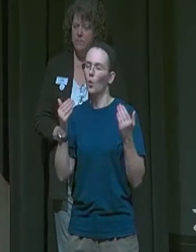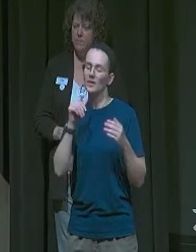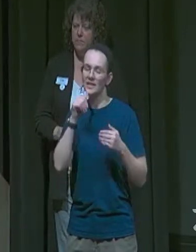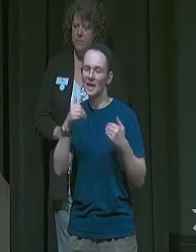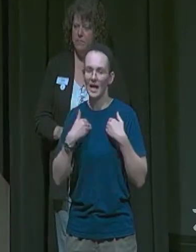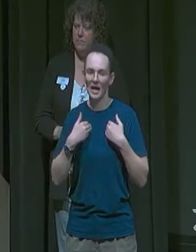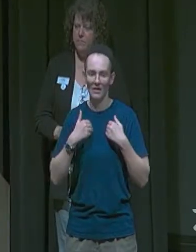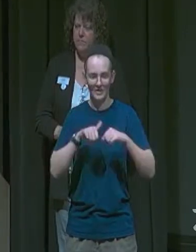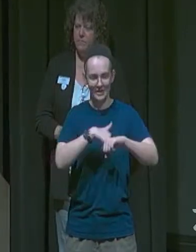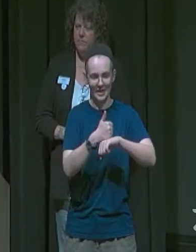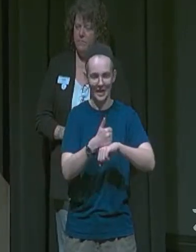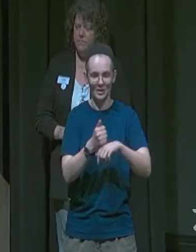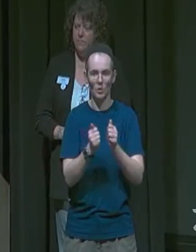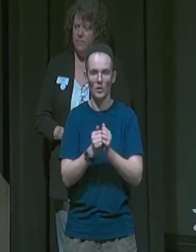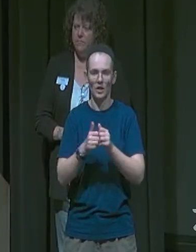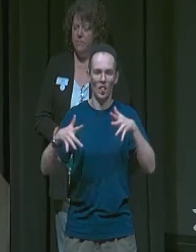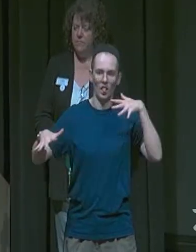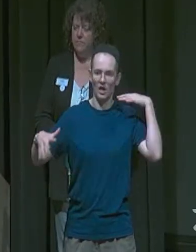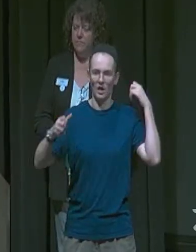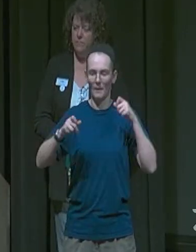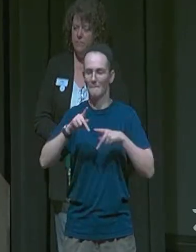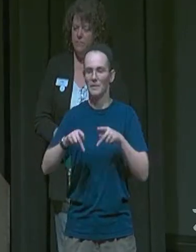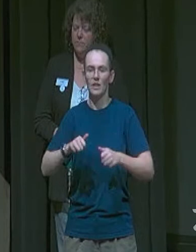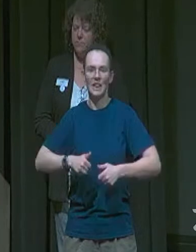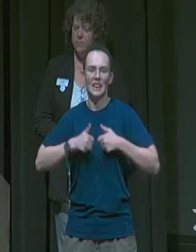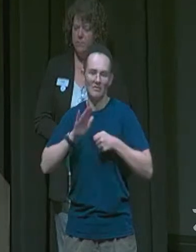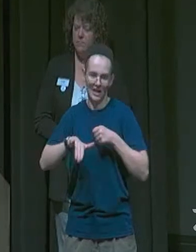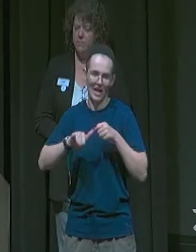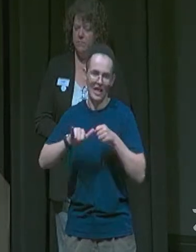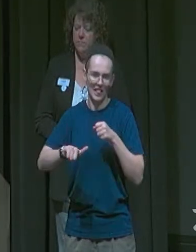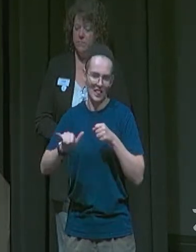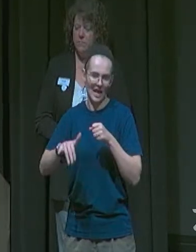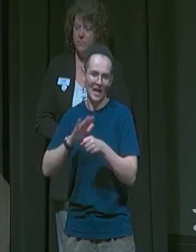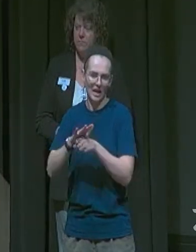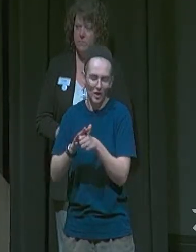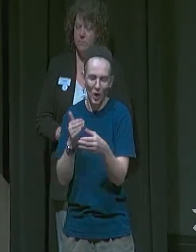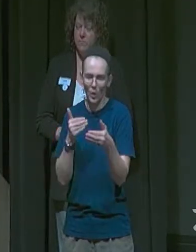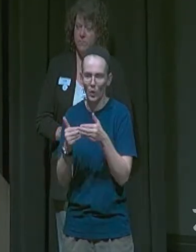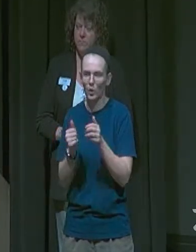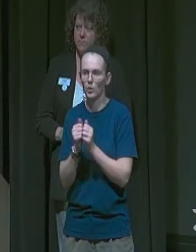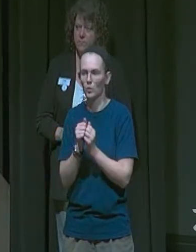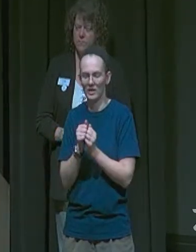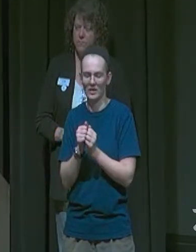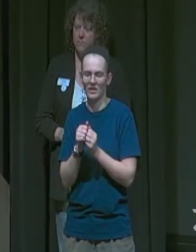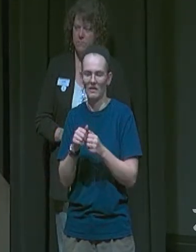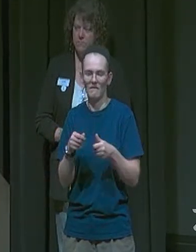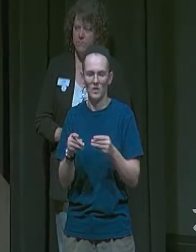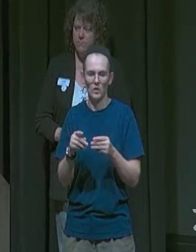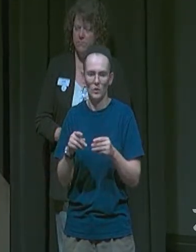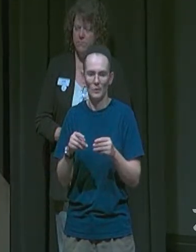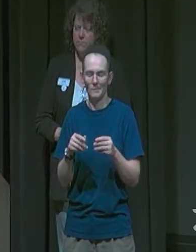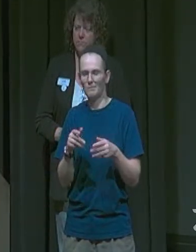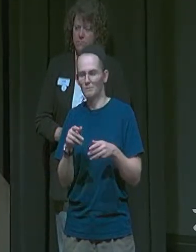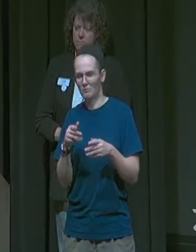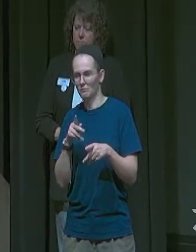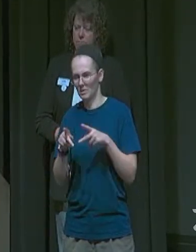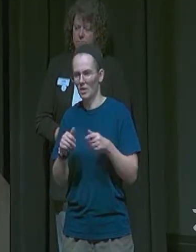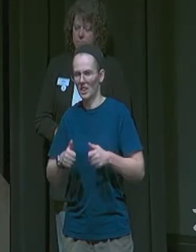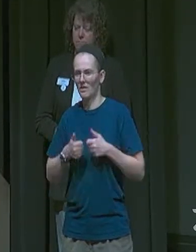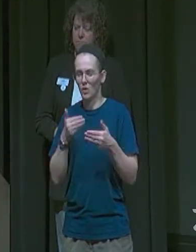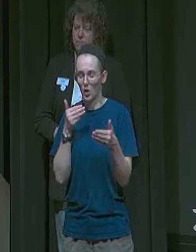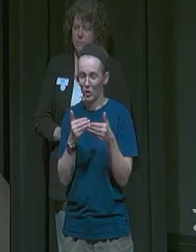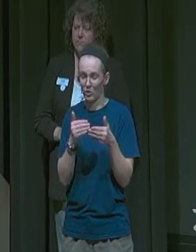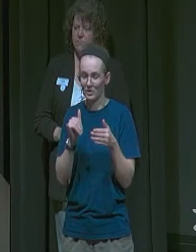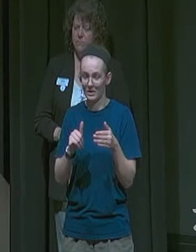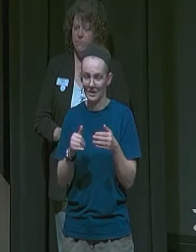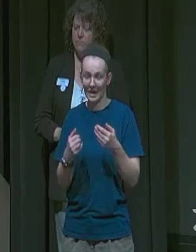them where it could potentially be a nuisance to folks that are living close to, there's a few primary residents that are nearby